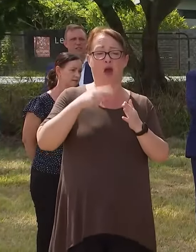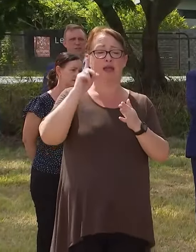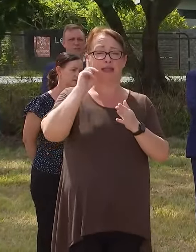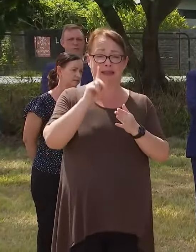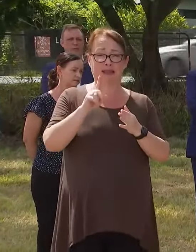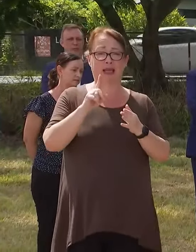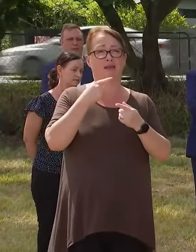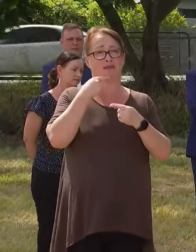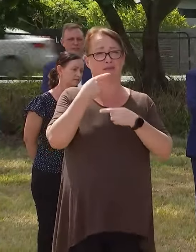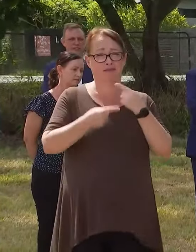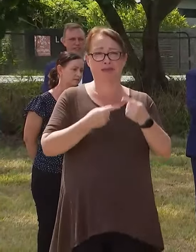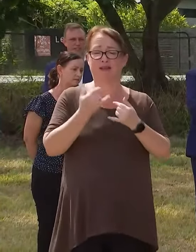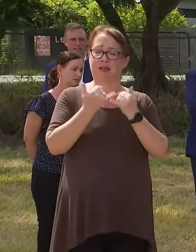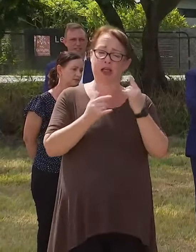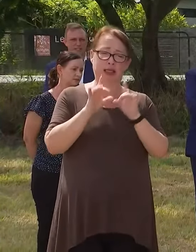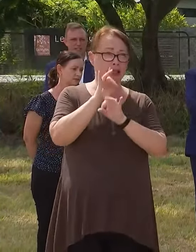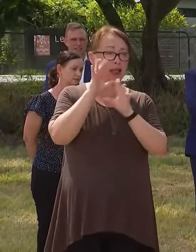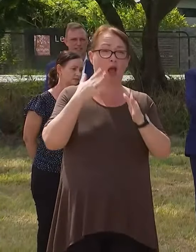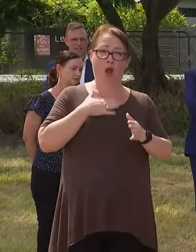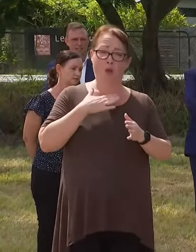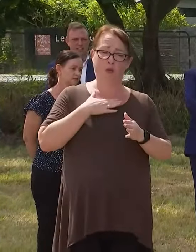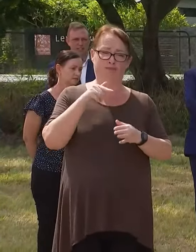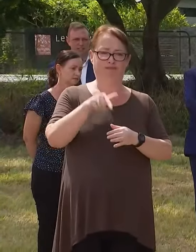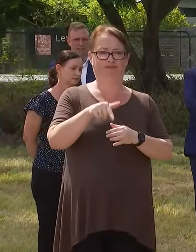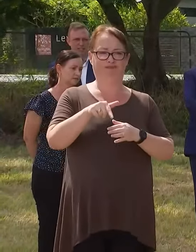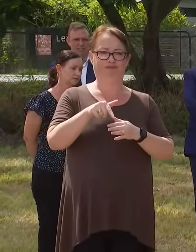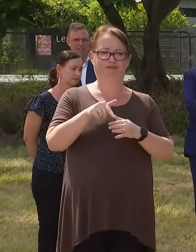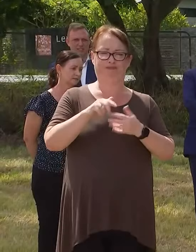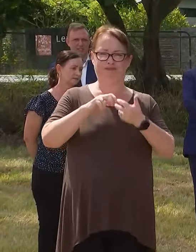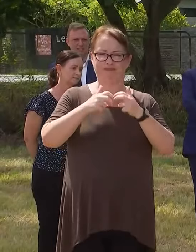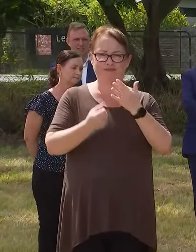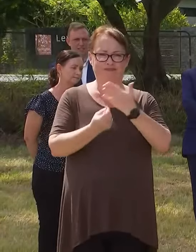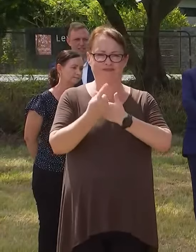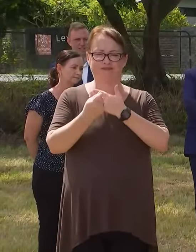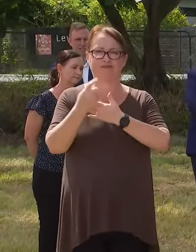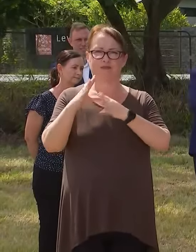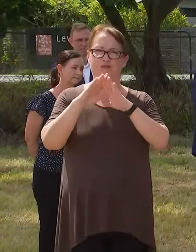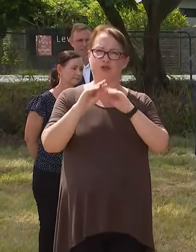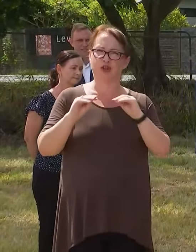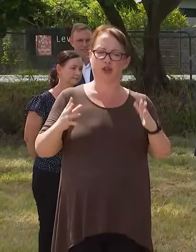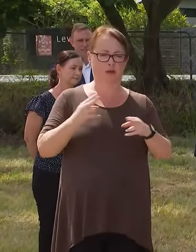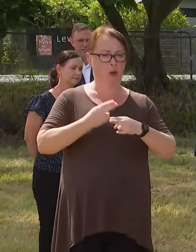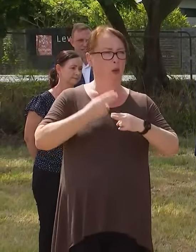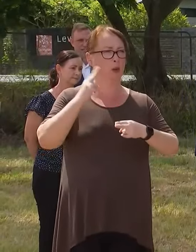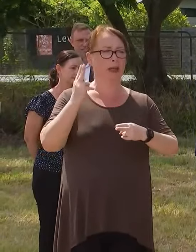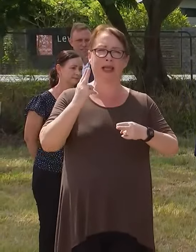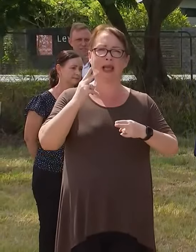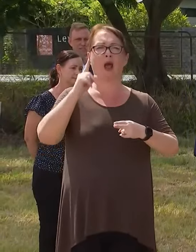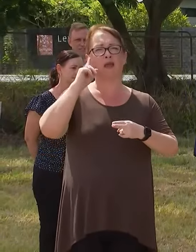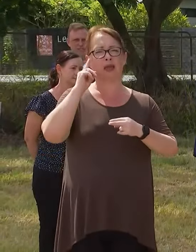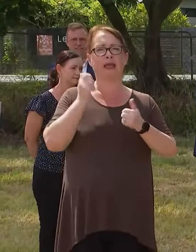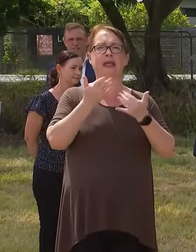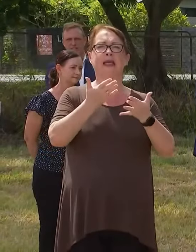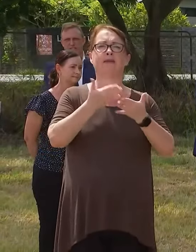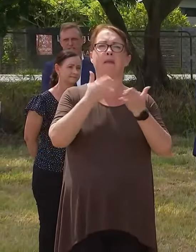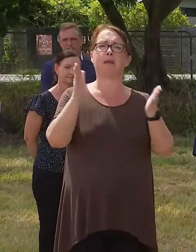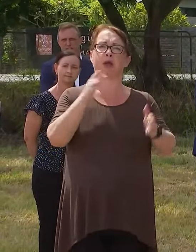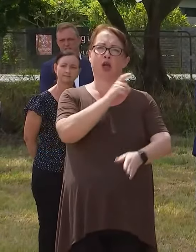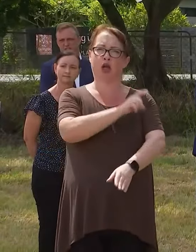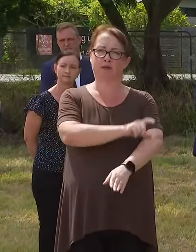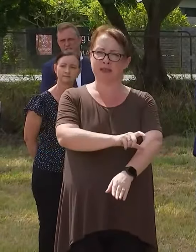clearly yesterday, I would like these issues resolved as quickly as possible. I think that will give the public confidence.